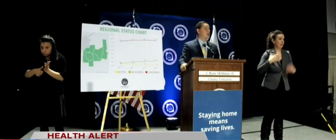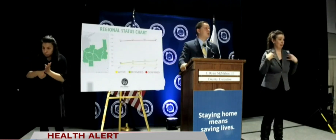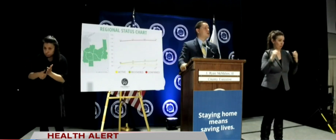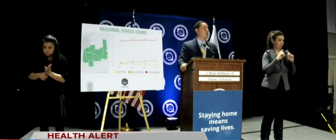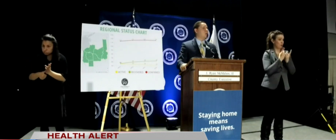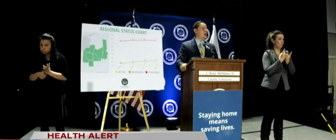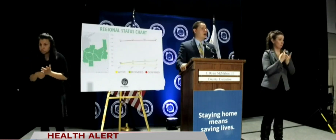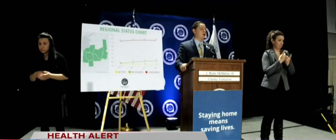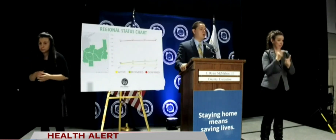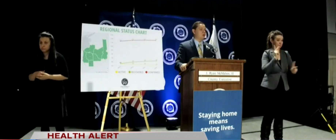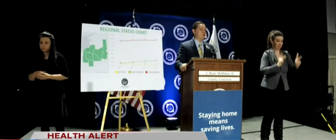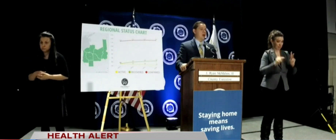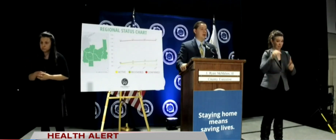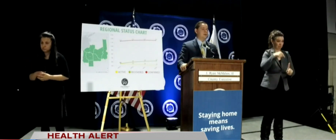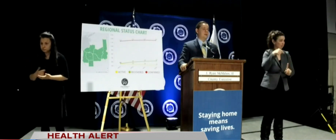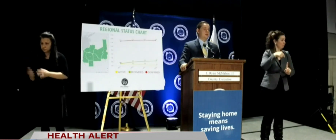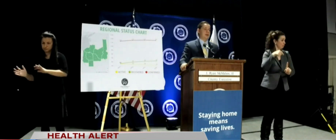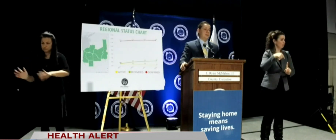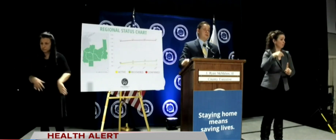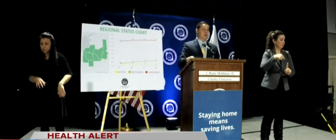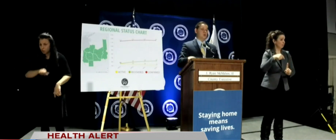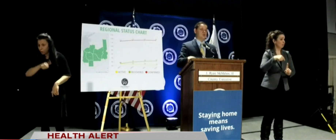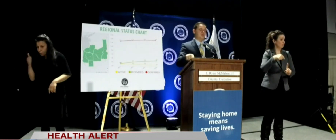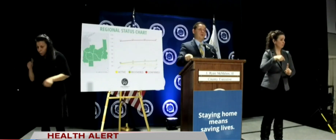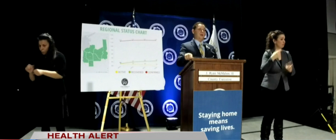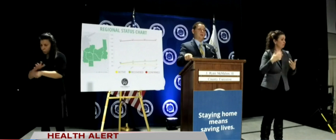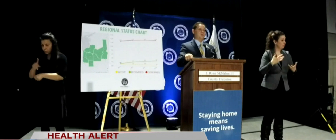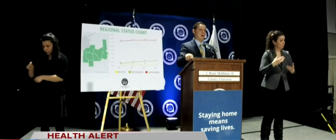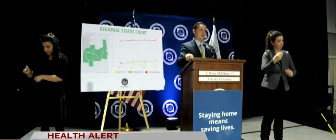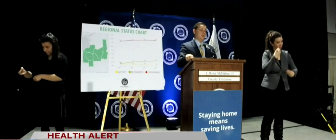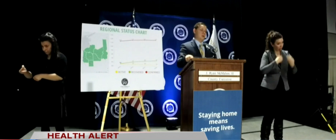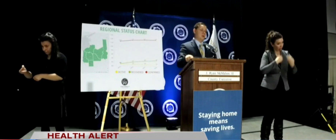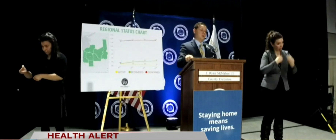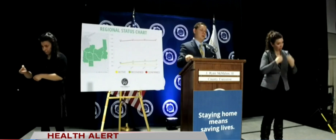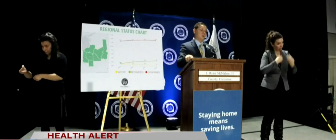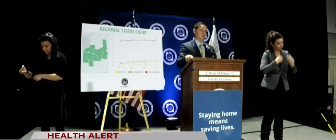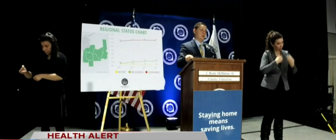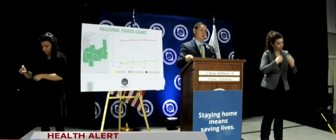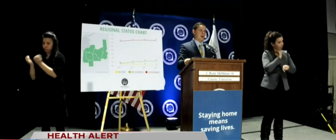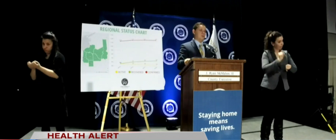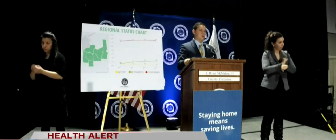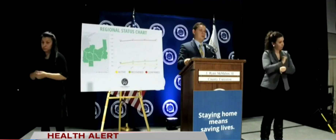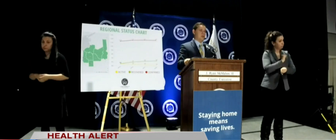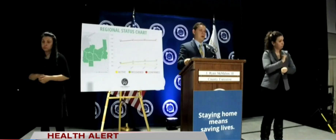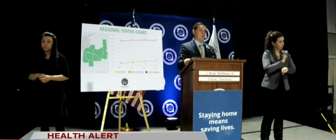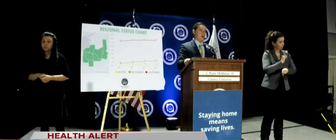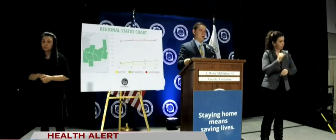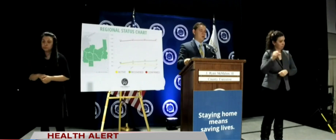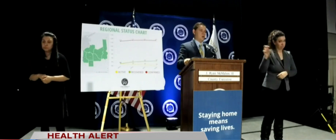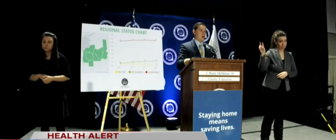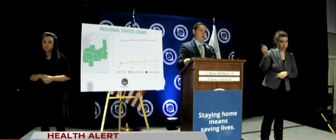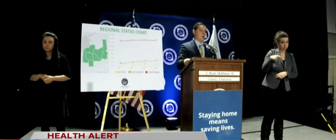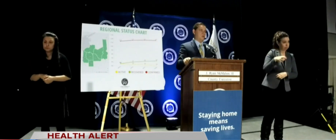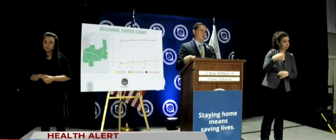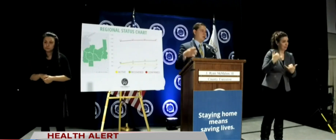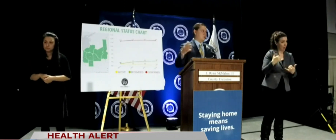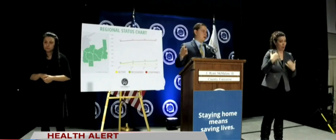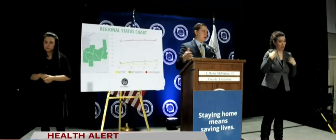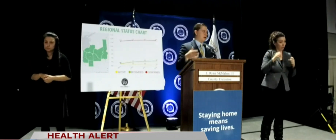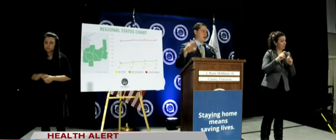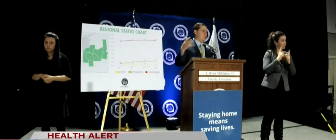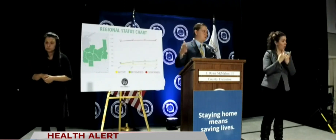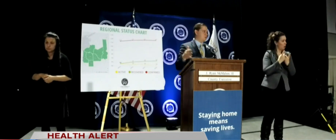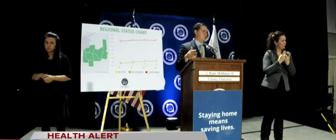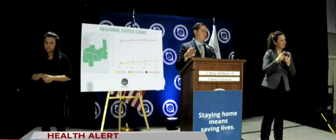team. So what a COVID tracking team, and again, this goes to fighting this virus. There's a lot of conversations out about, we've talked about